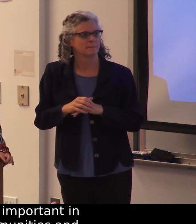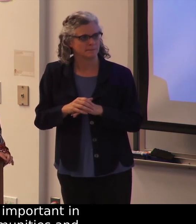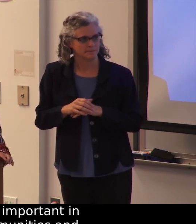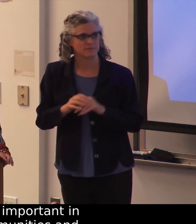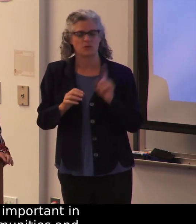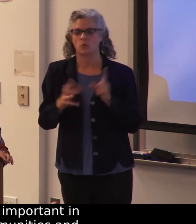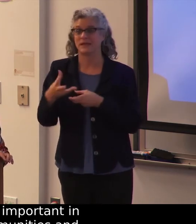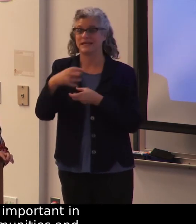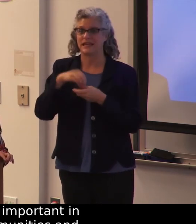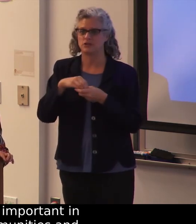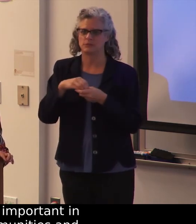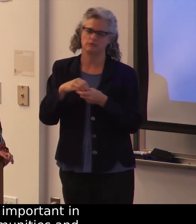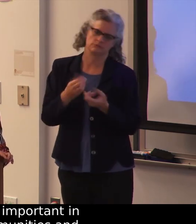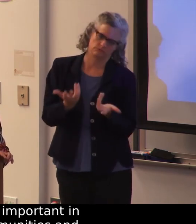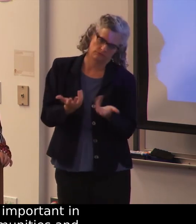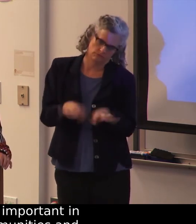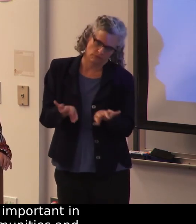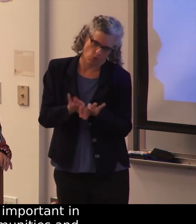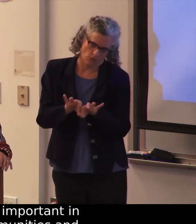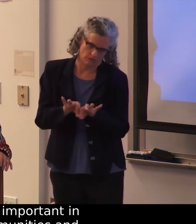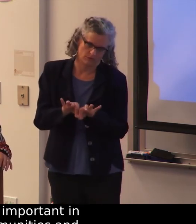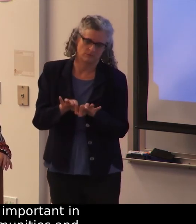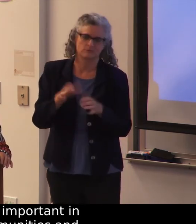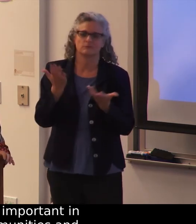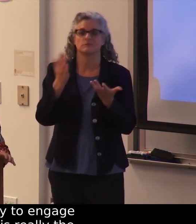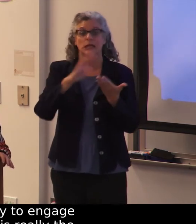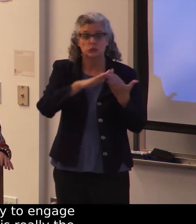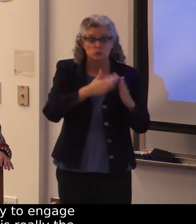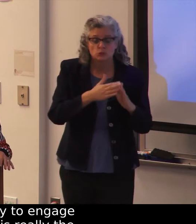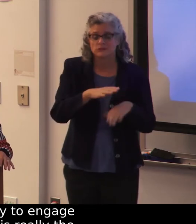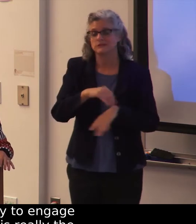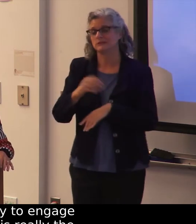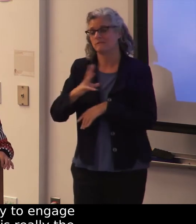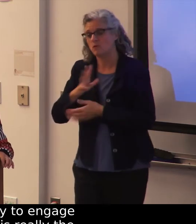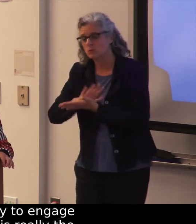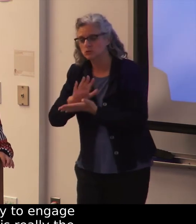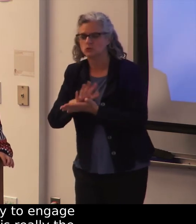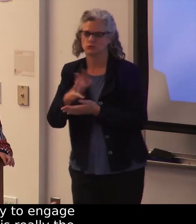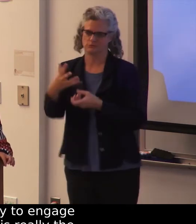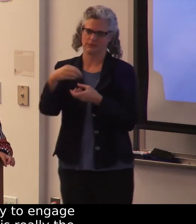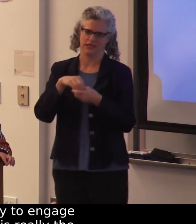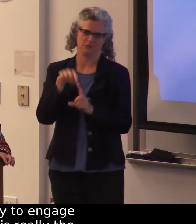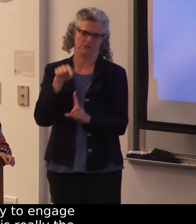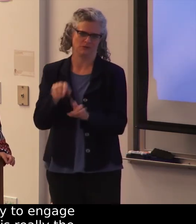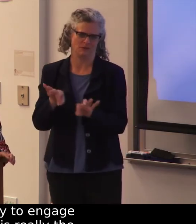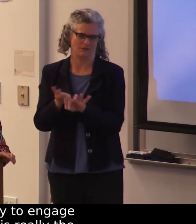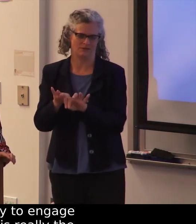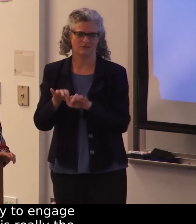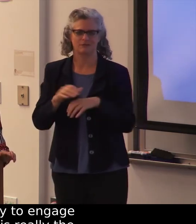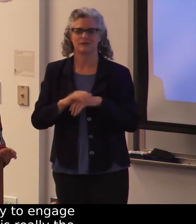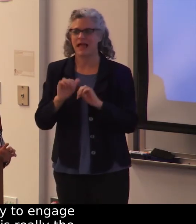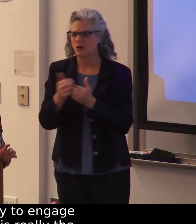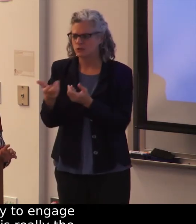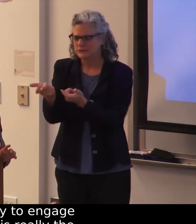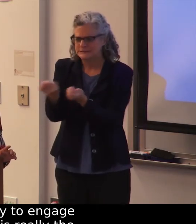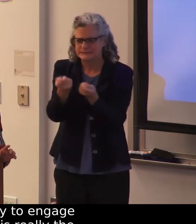is incredibly important in both communities and formal school settings. The ability to engage students is really the secret. Can